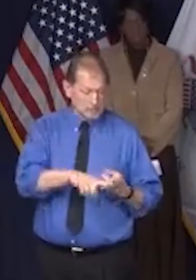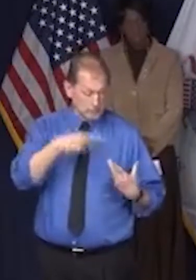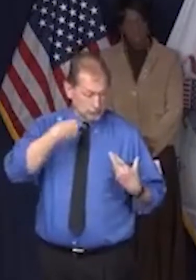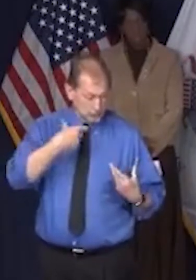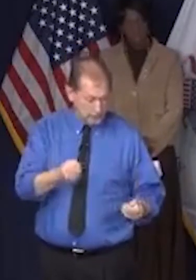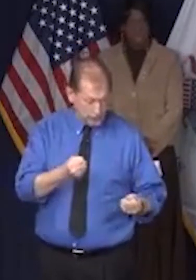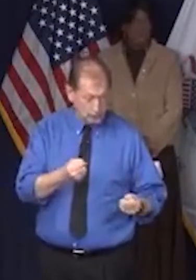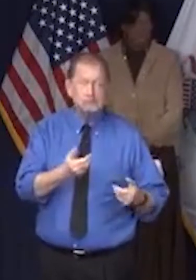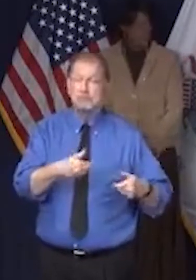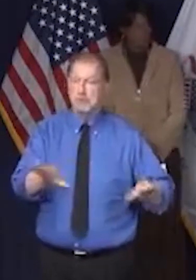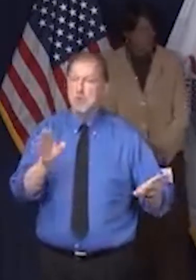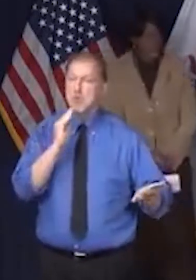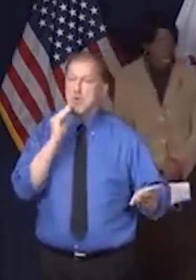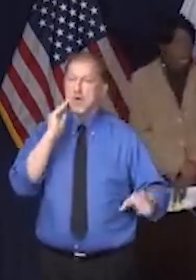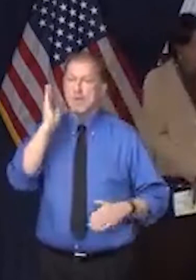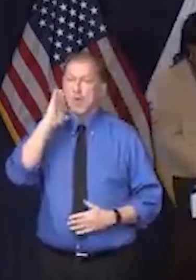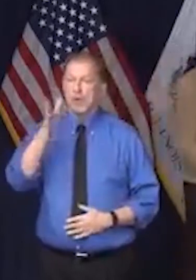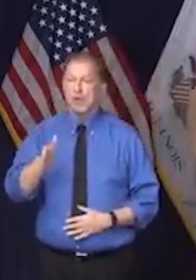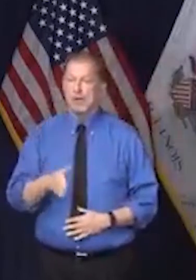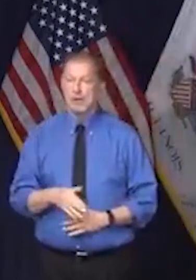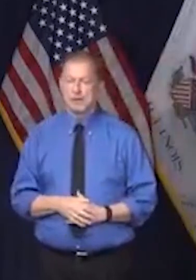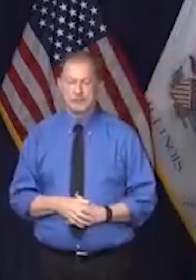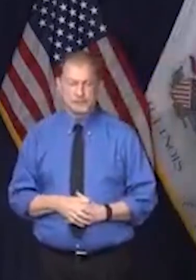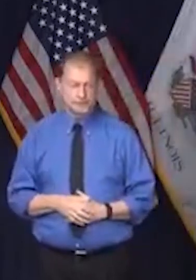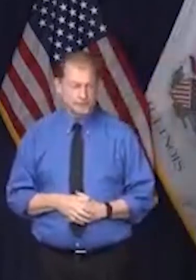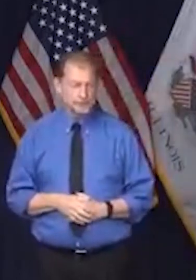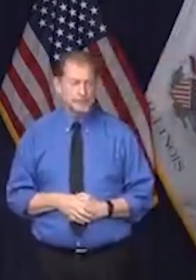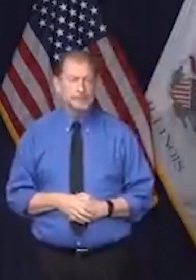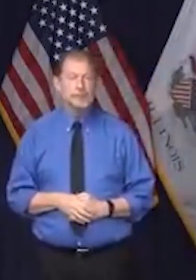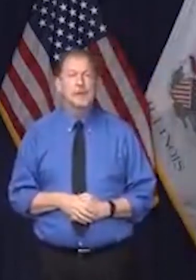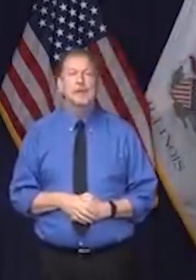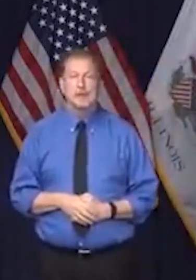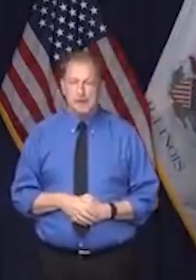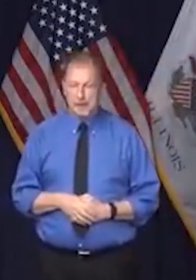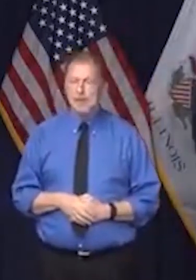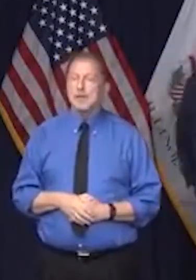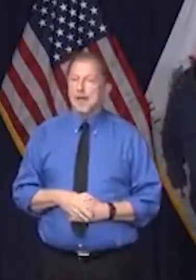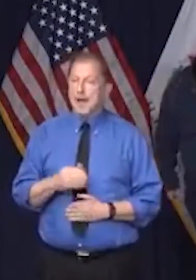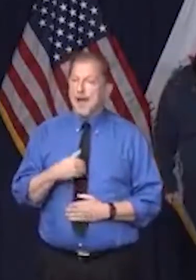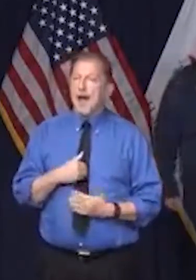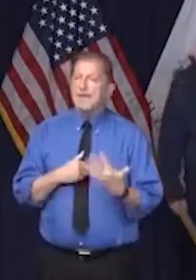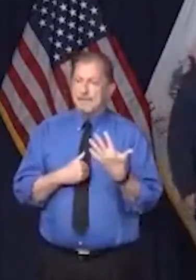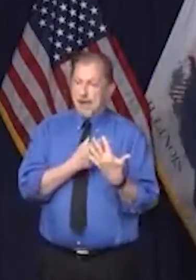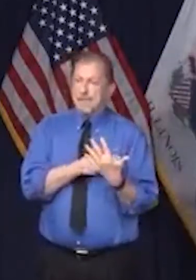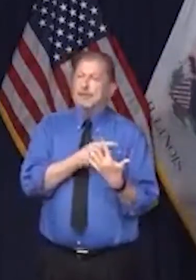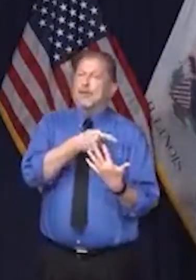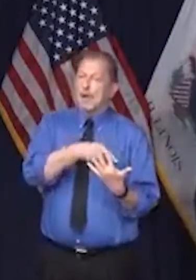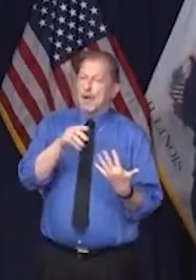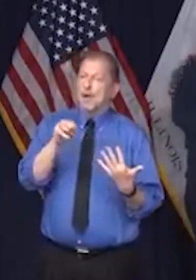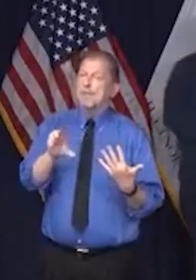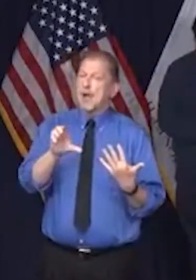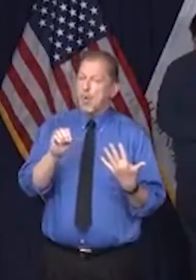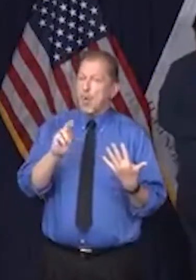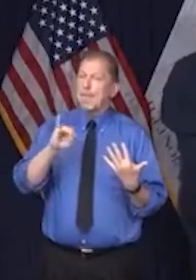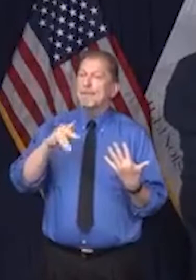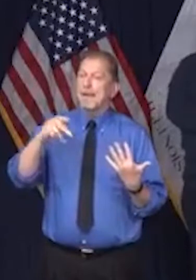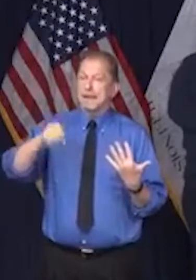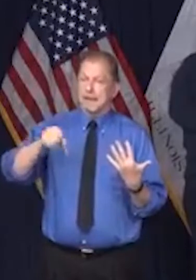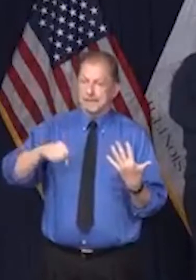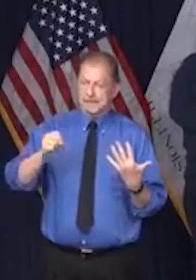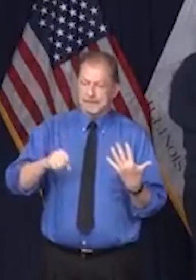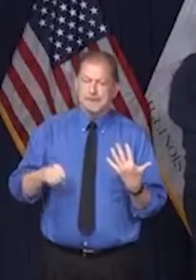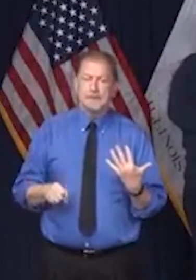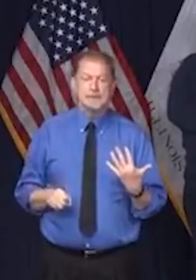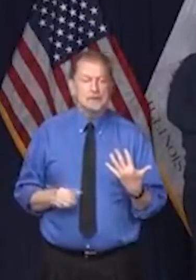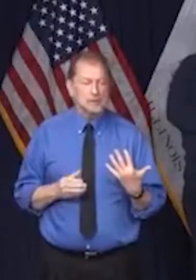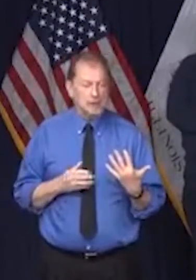recover. And Dr. you have anything? I don't know that there's much to add. So like you said, there's five patients there. We only